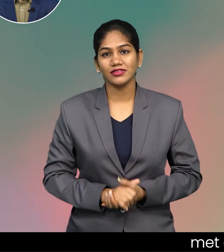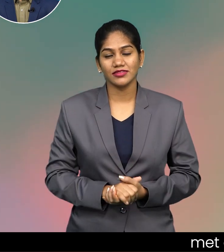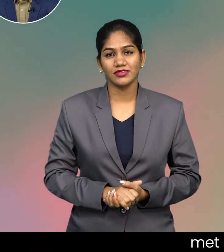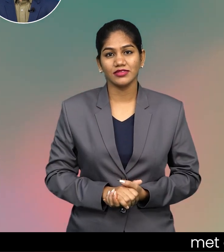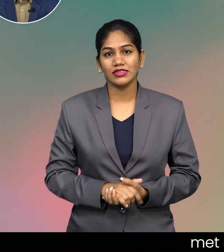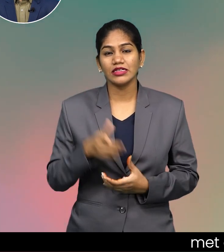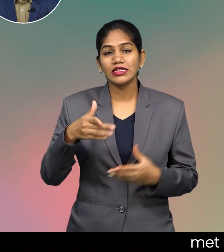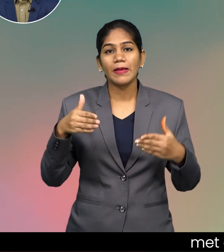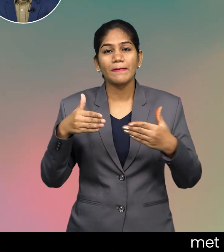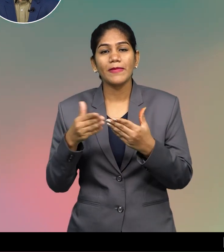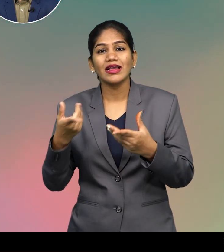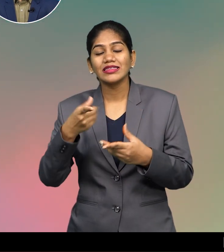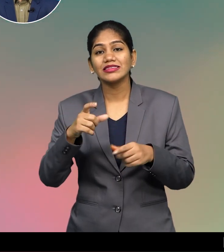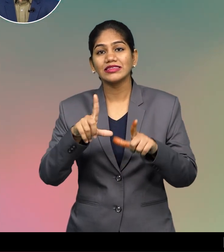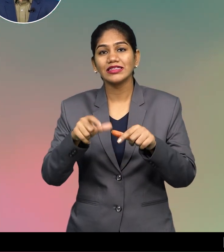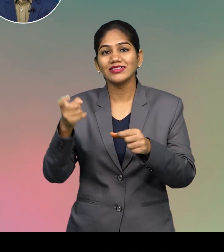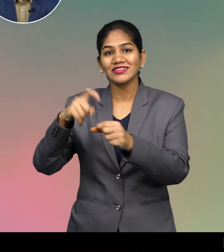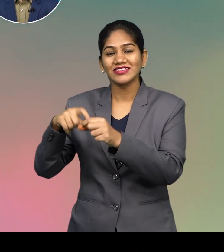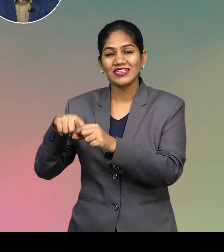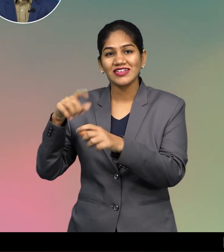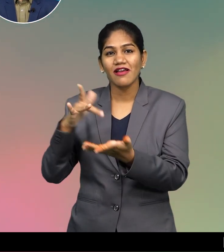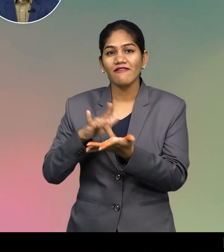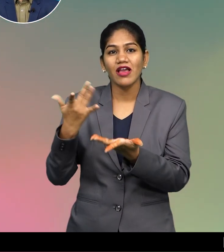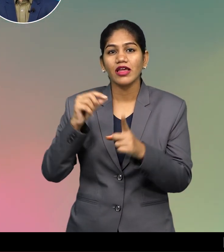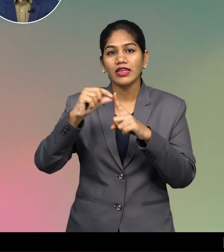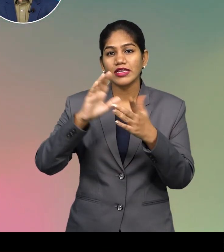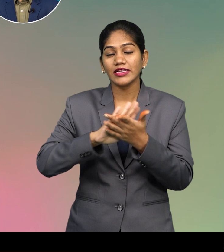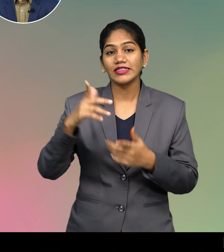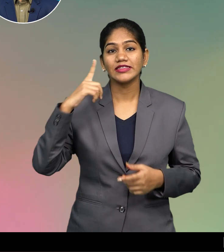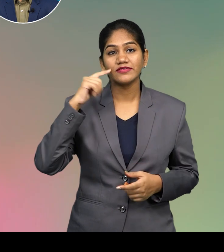Congress at Philadelphia.